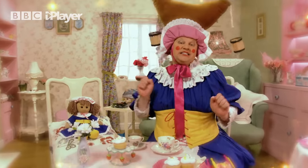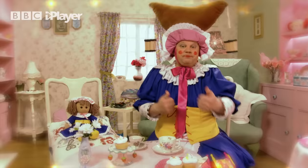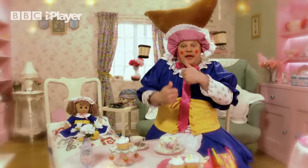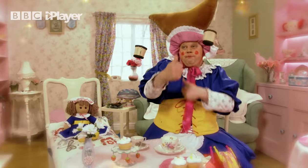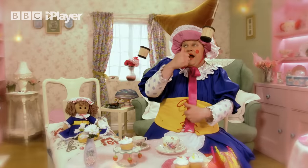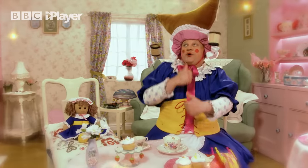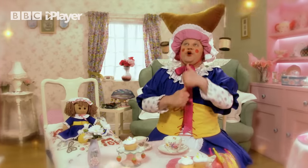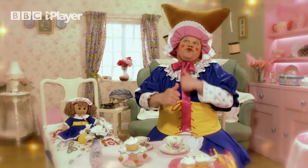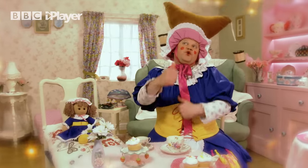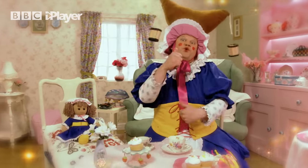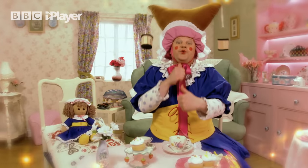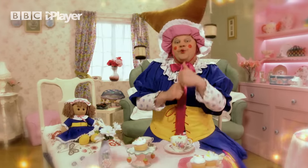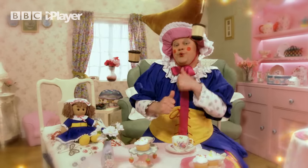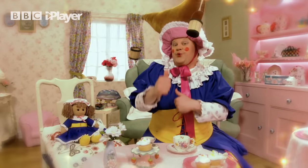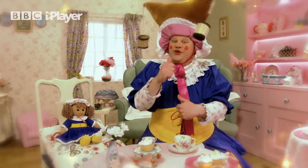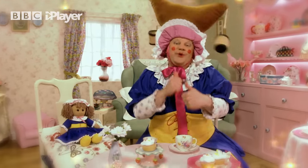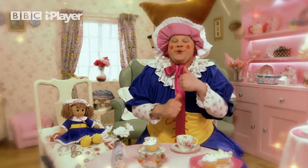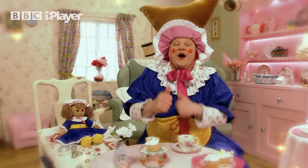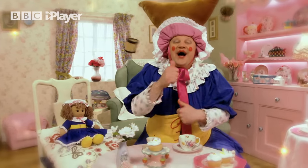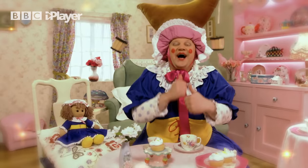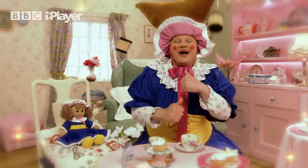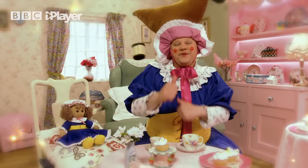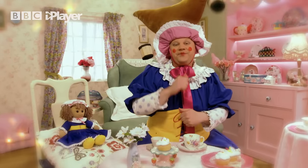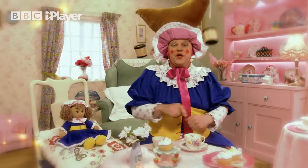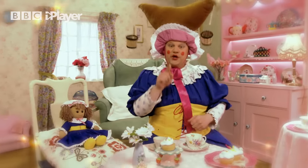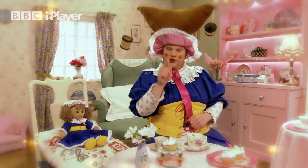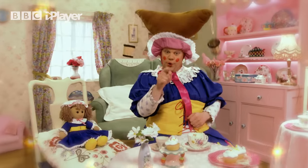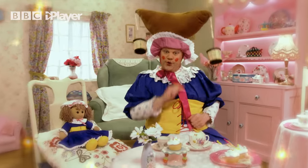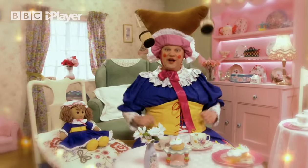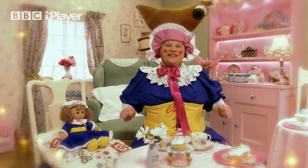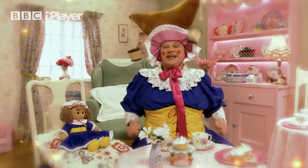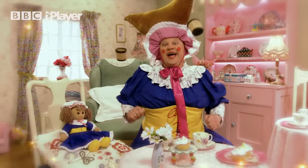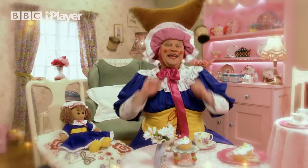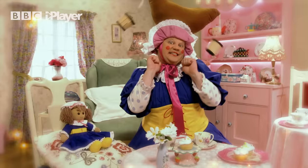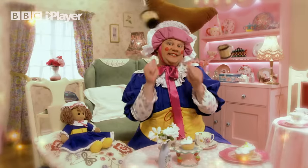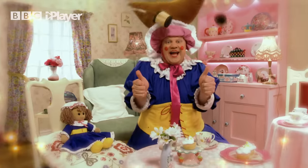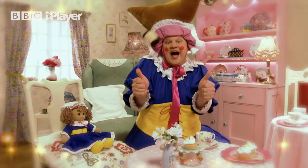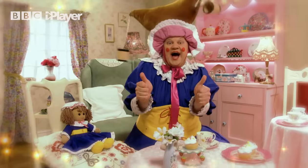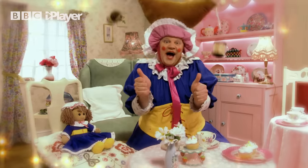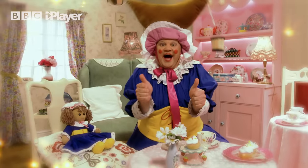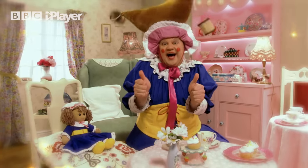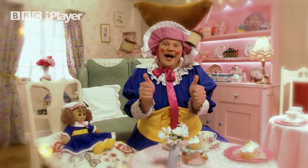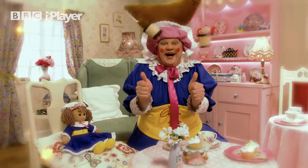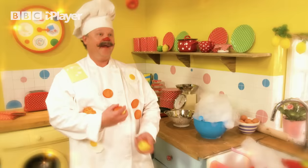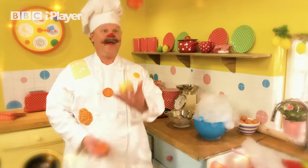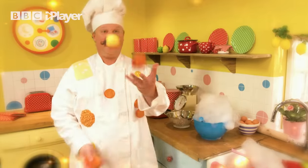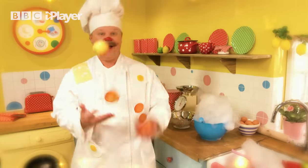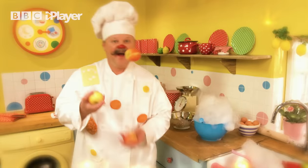be proud of who you are. You're a shining star.